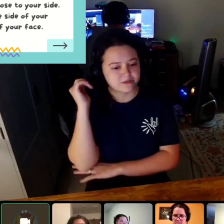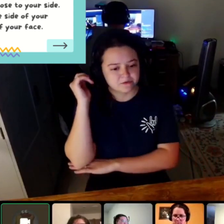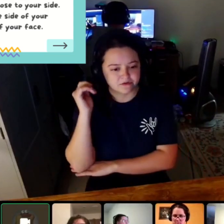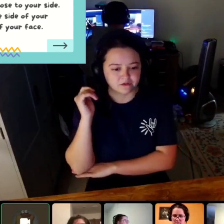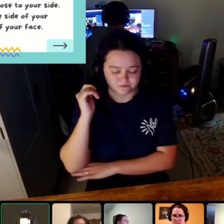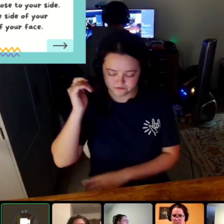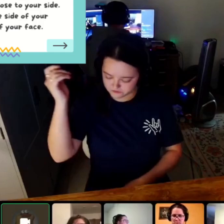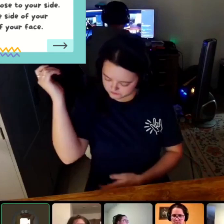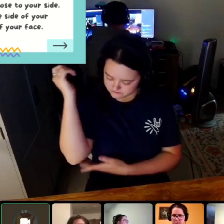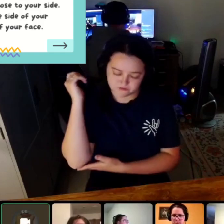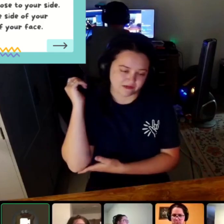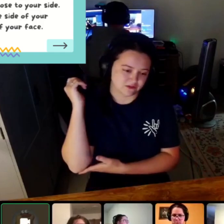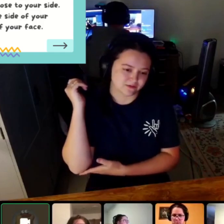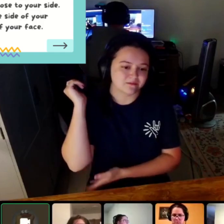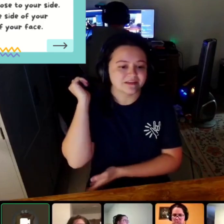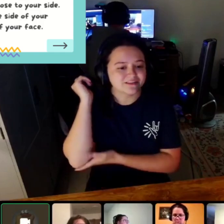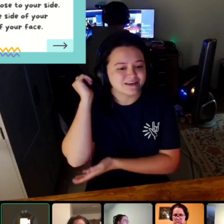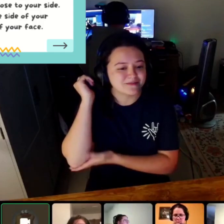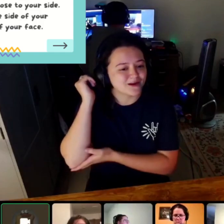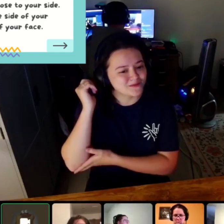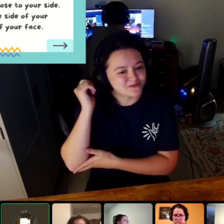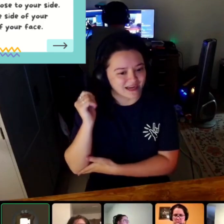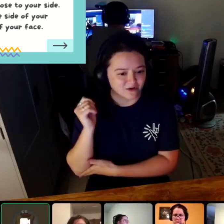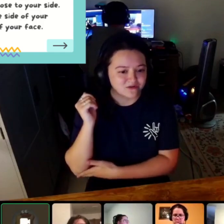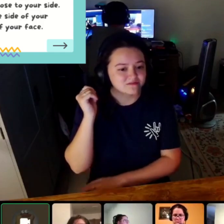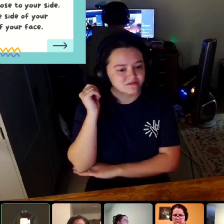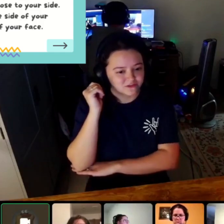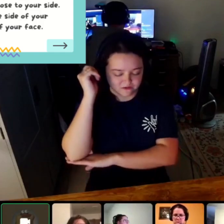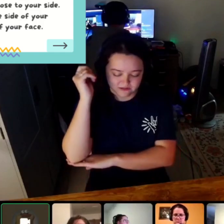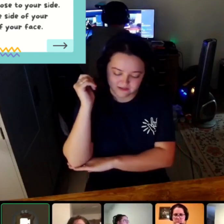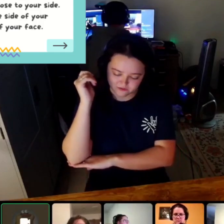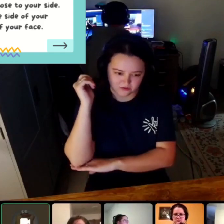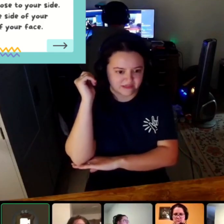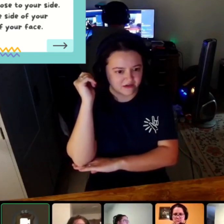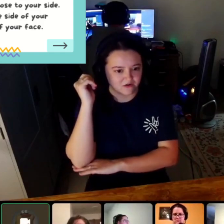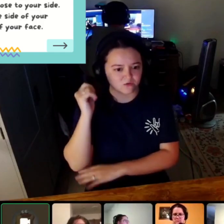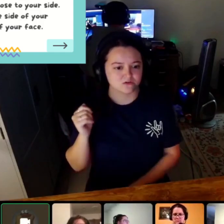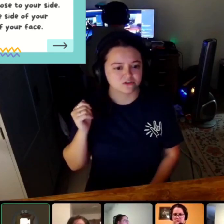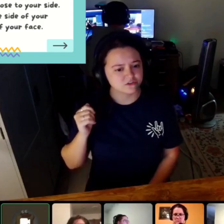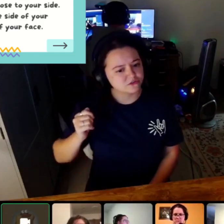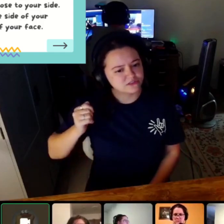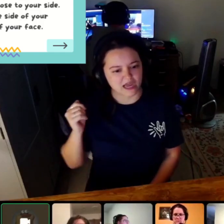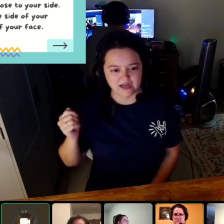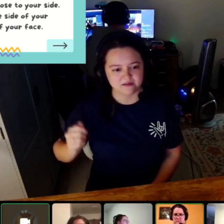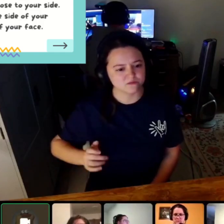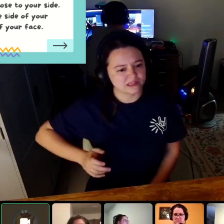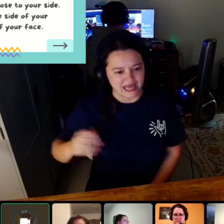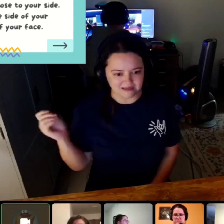your fingerspell. Make sure you keep your elbow down, generally either here or just to your side,